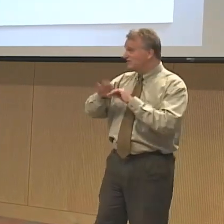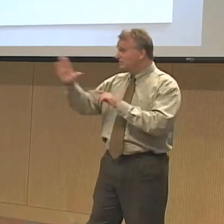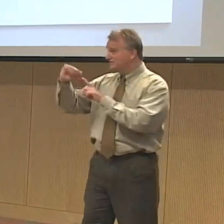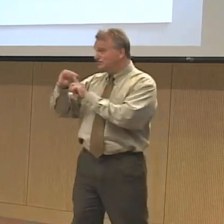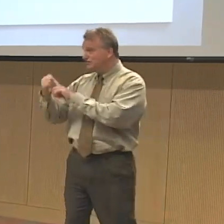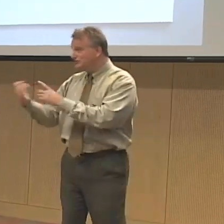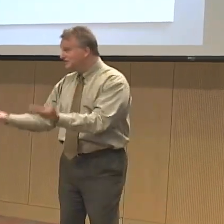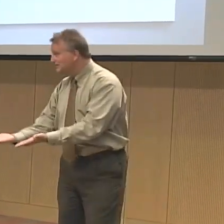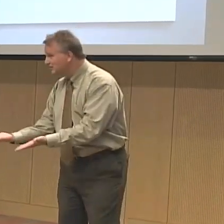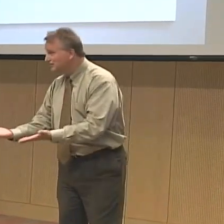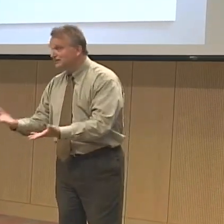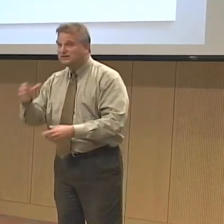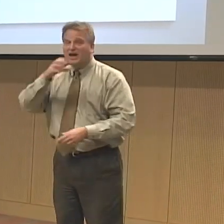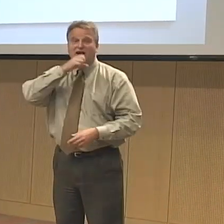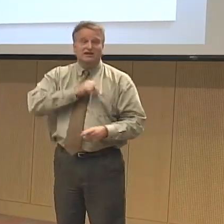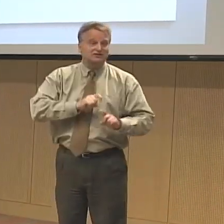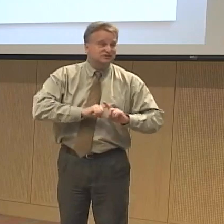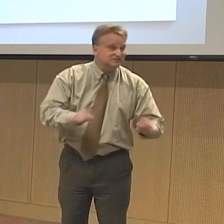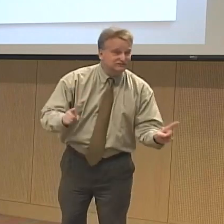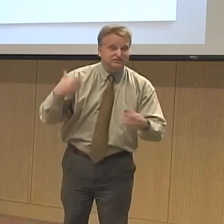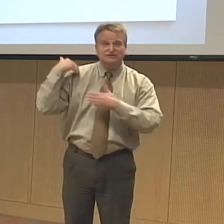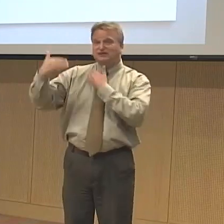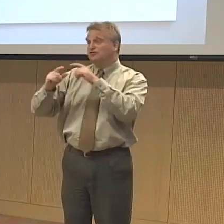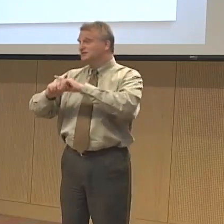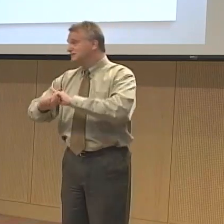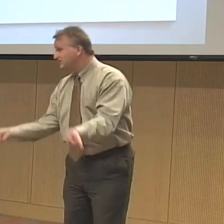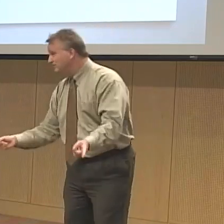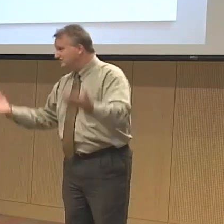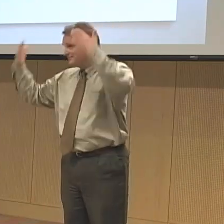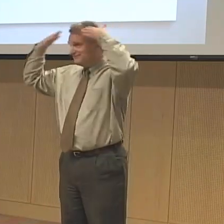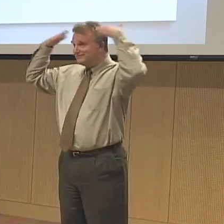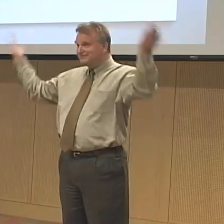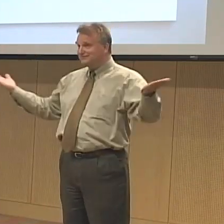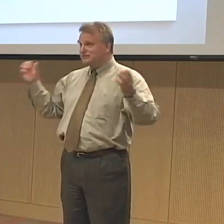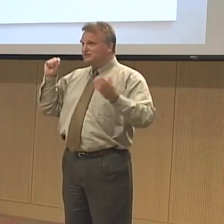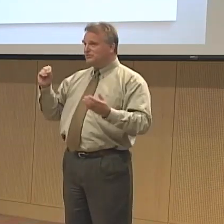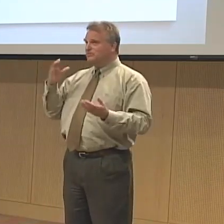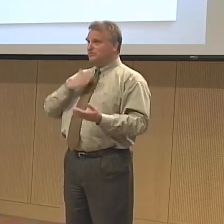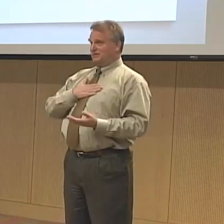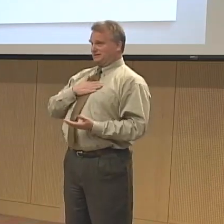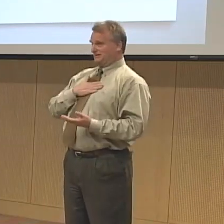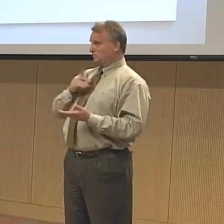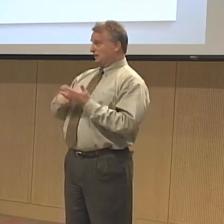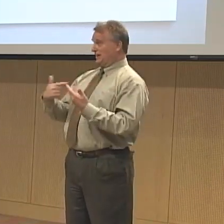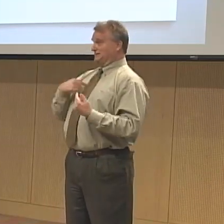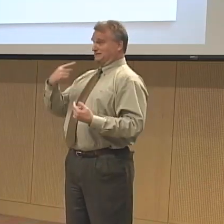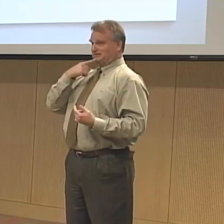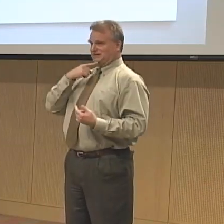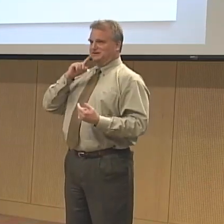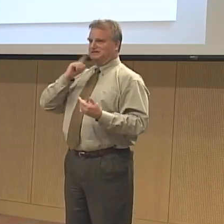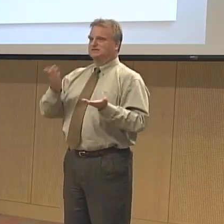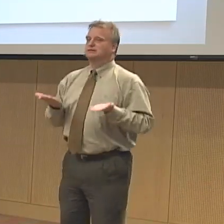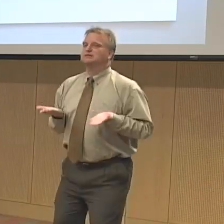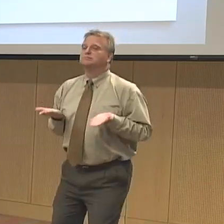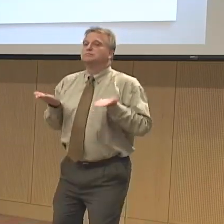may be different than your situation here. Our ages are different, or different generations. Who knows? So please